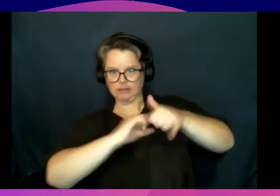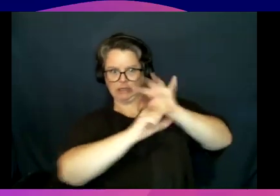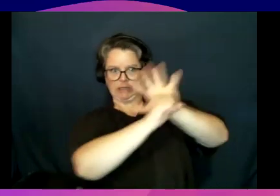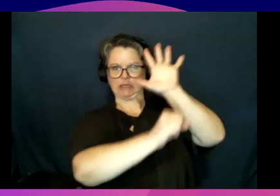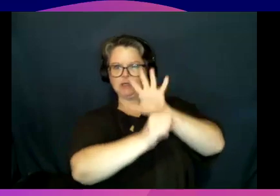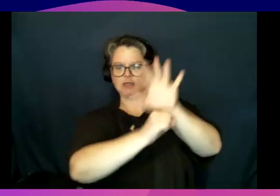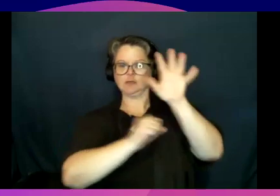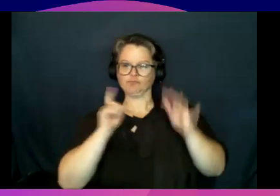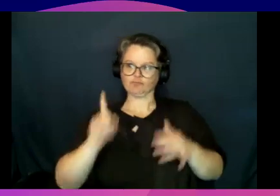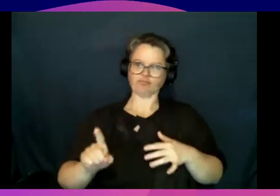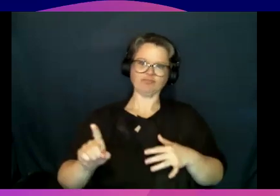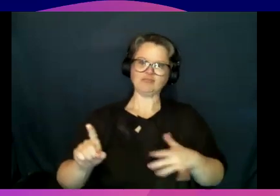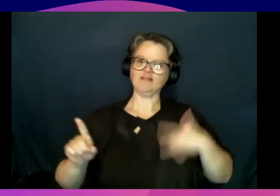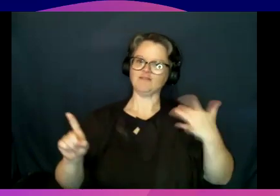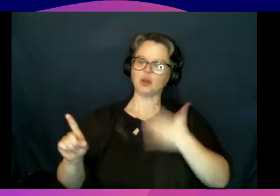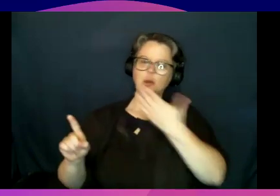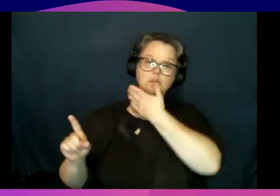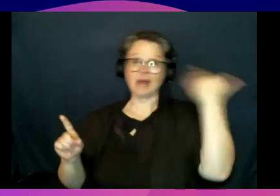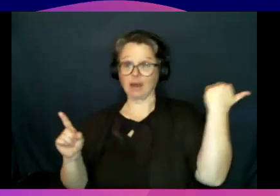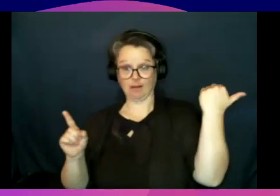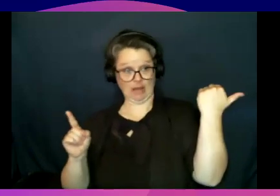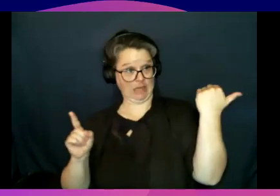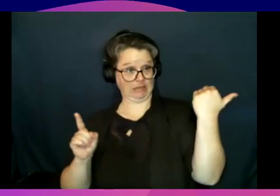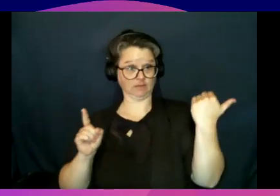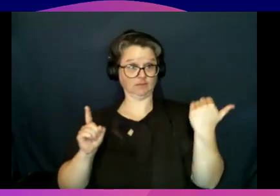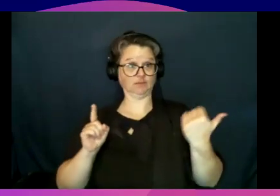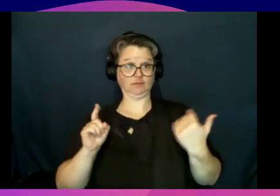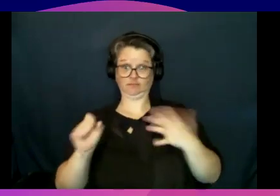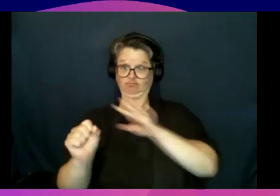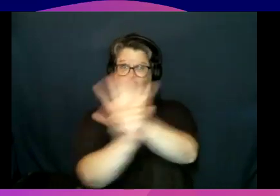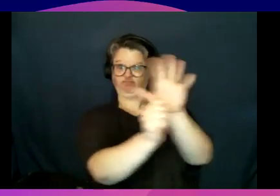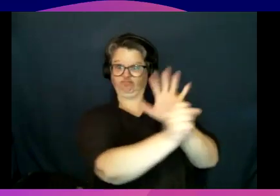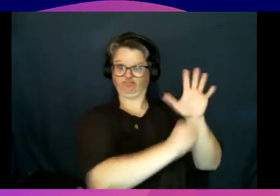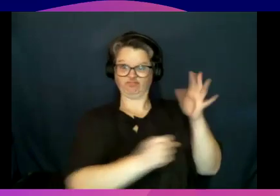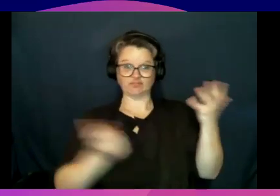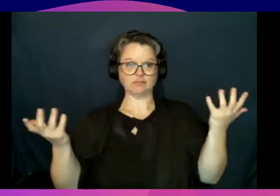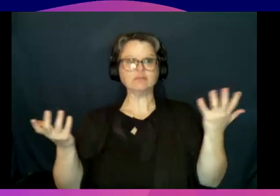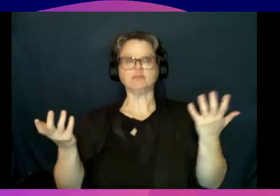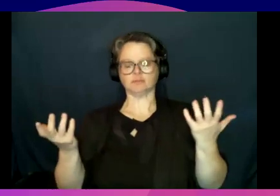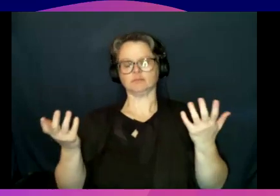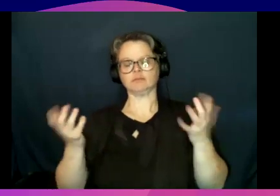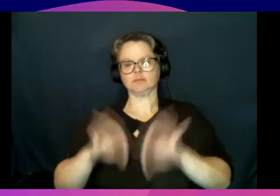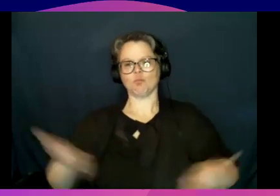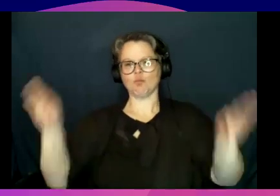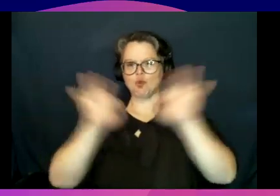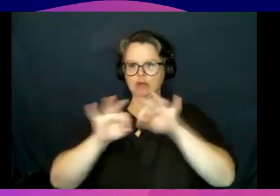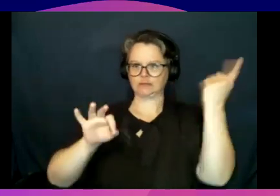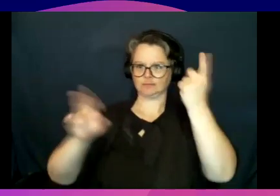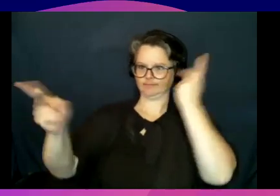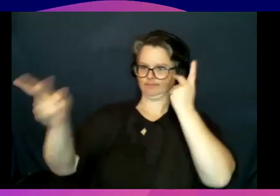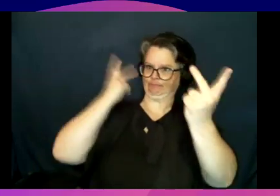an online tool, which can help folks in the sector to educate people outside of the